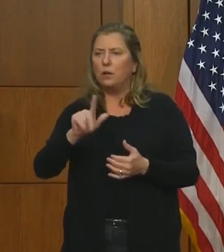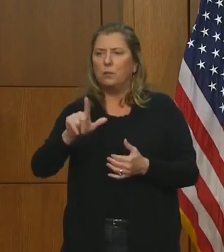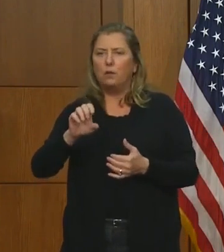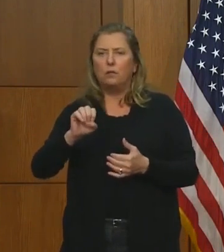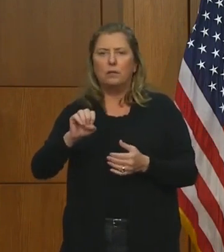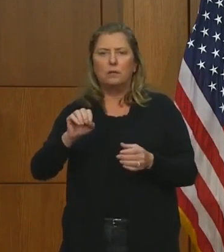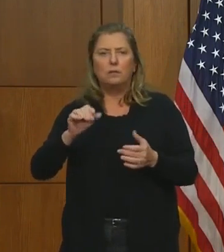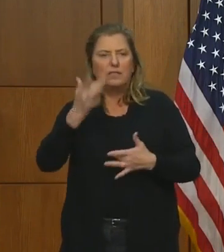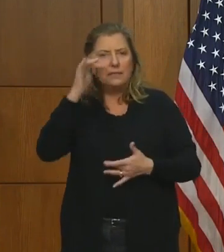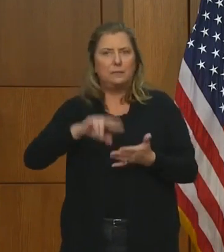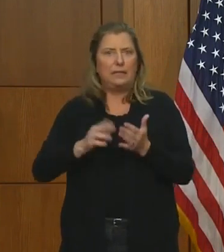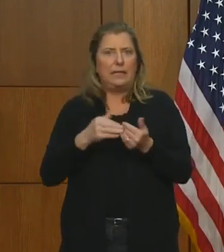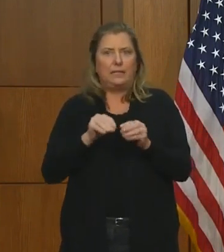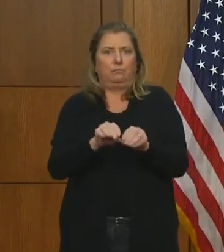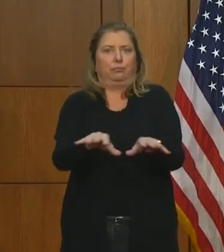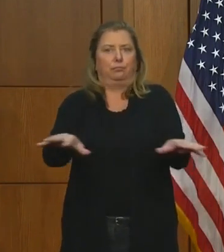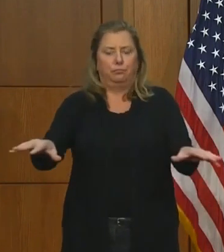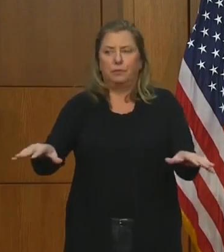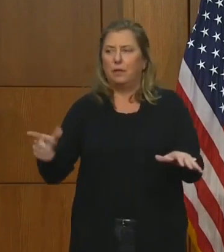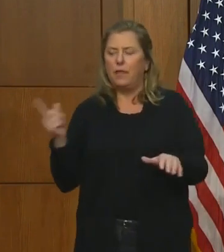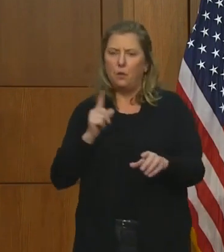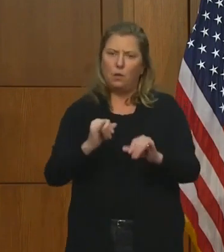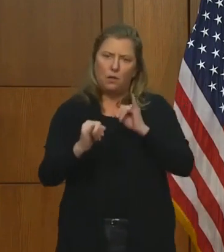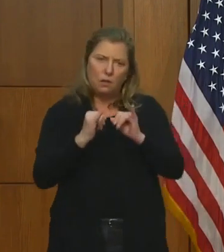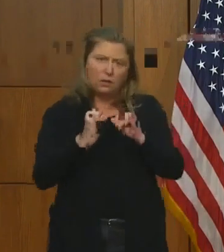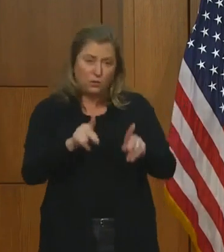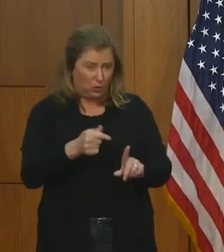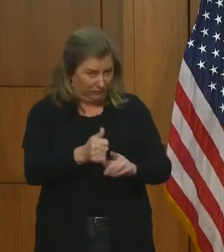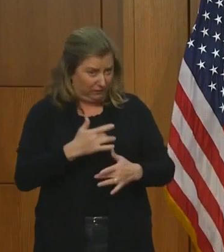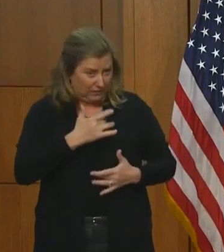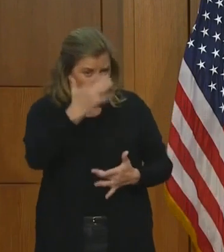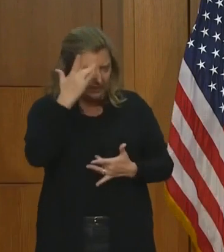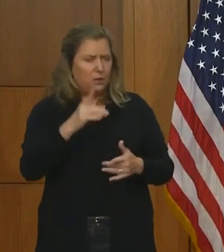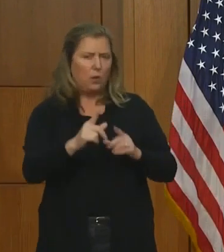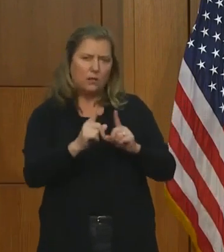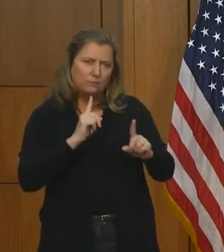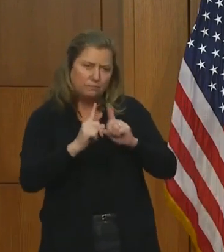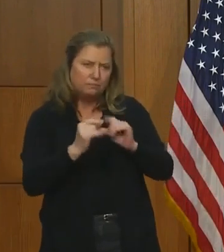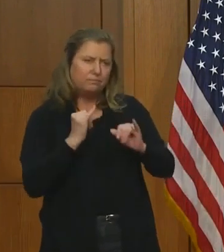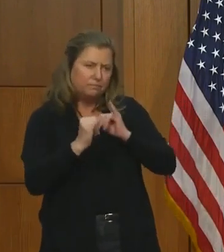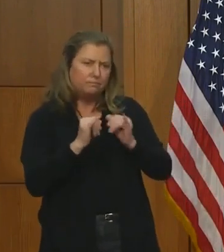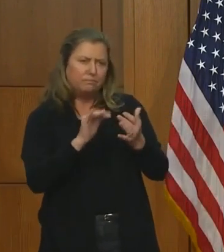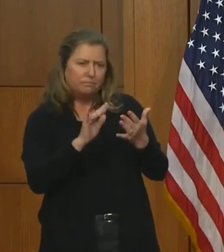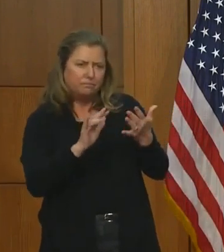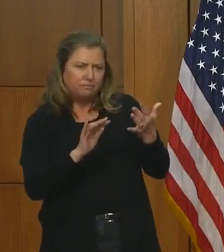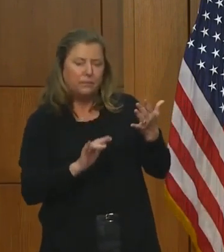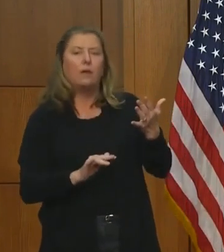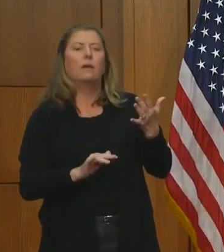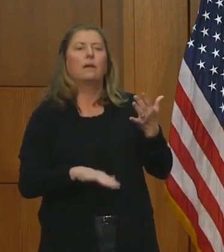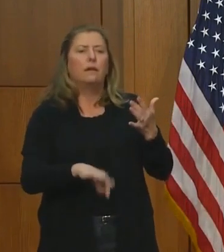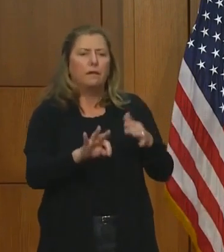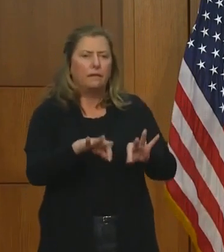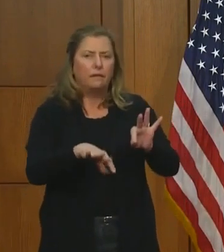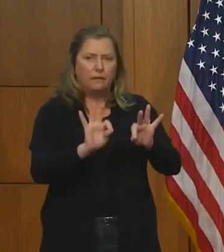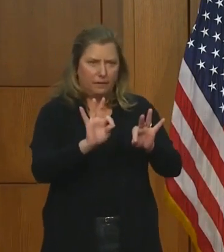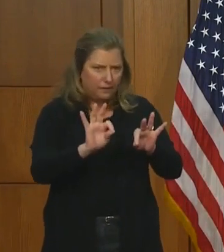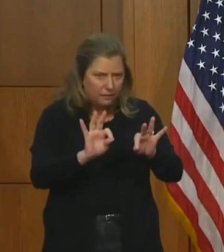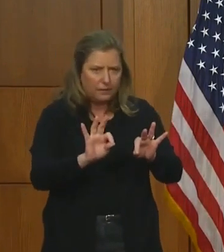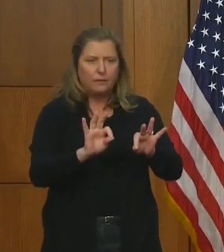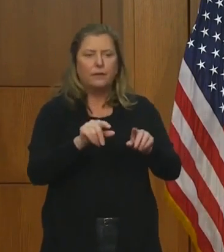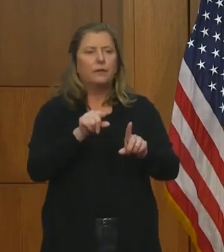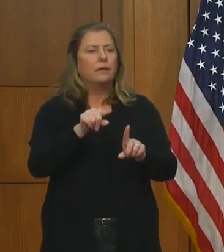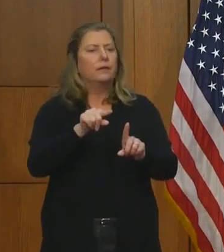and interview the person who actually is ill and do that investigation and discover through that